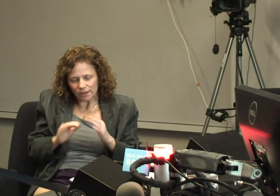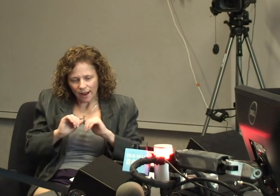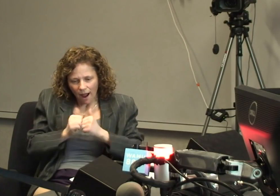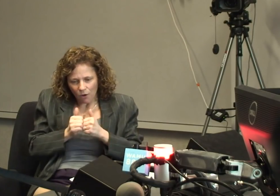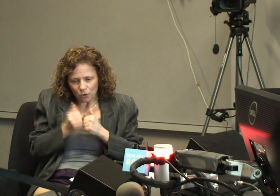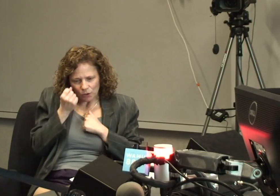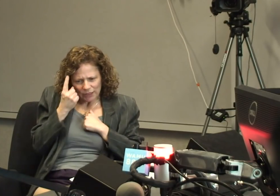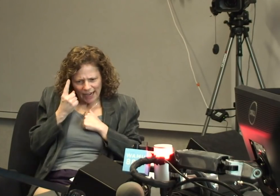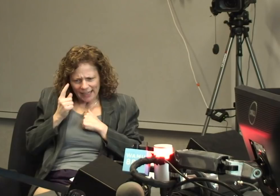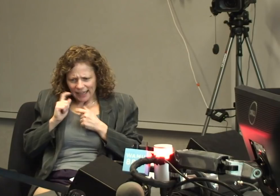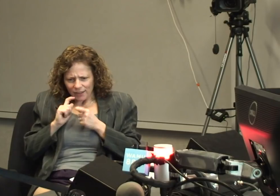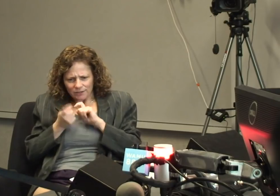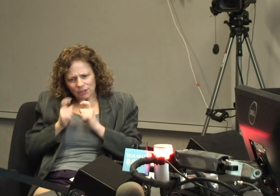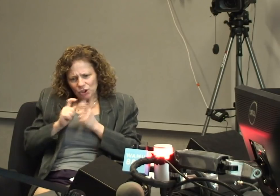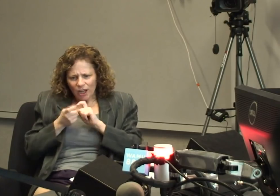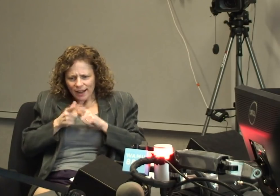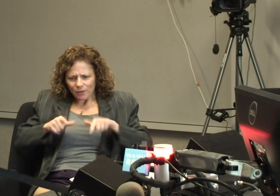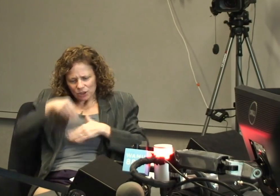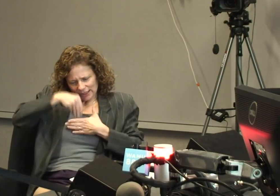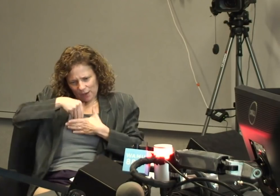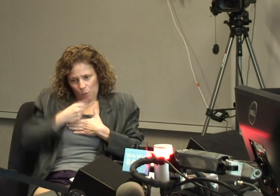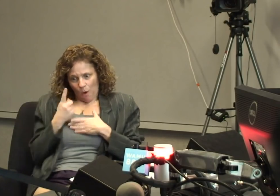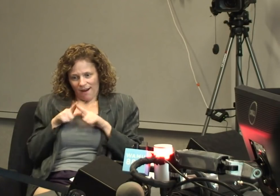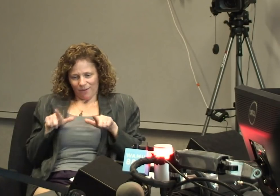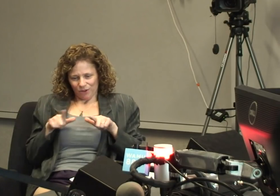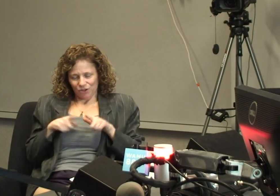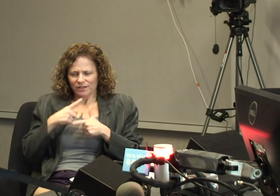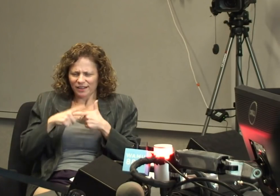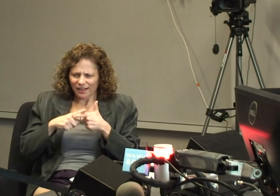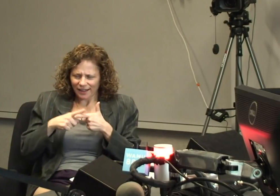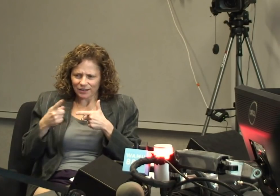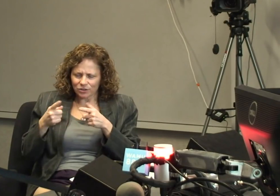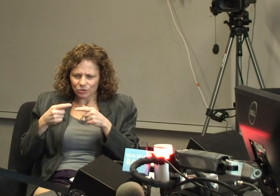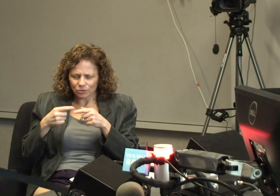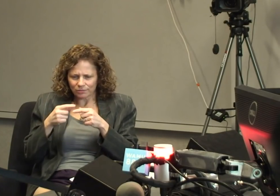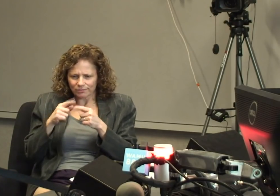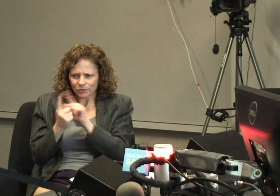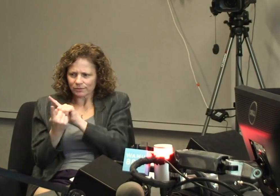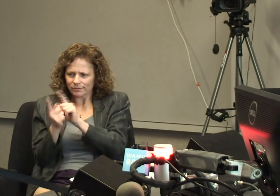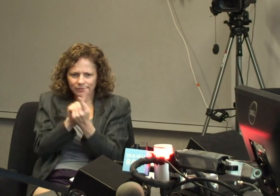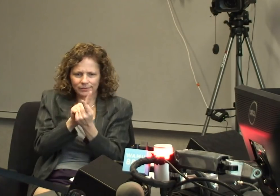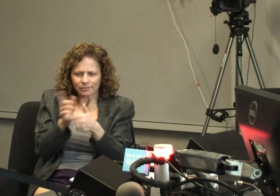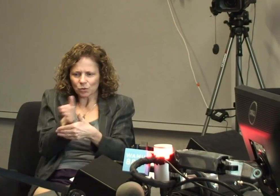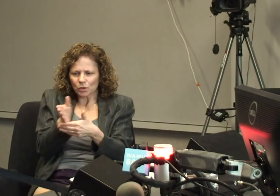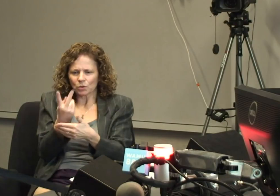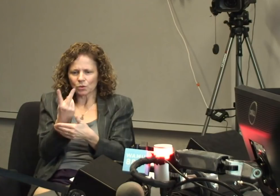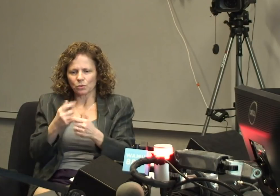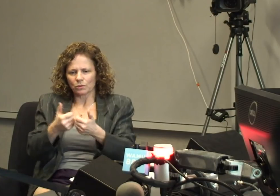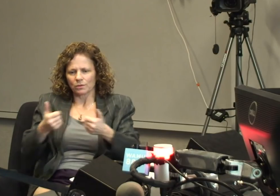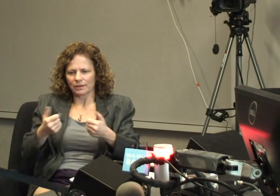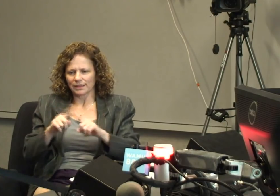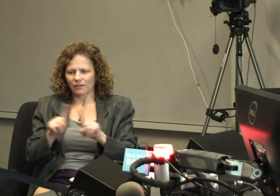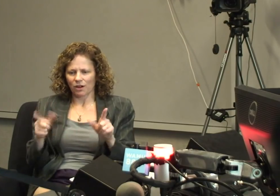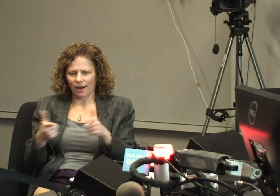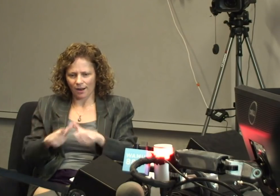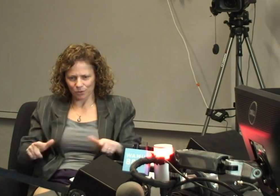first step that we do in our program is to teach students how to better understand what language means and how you manipulate that language to get to the meaning of it. And